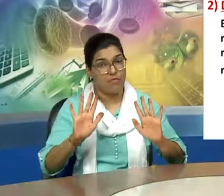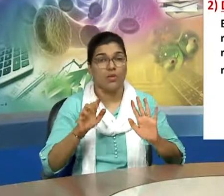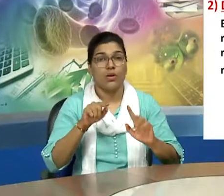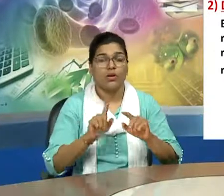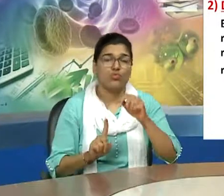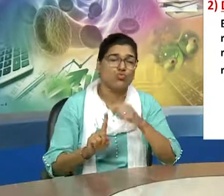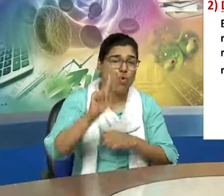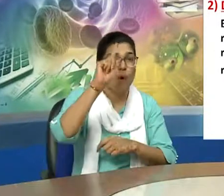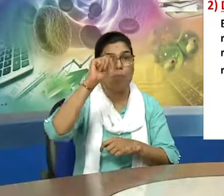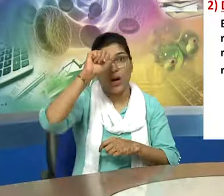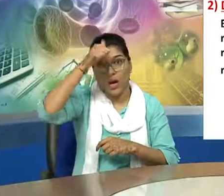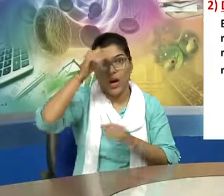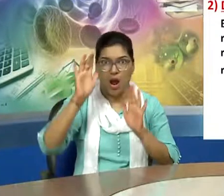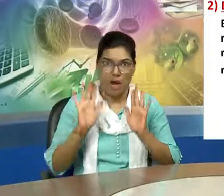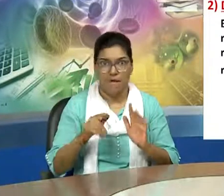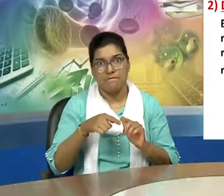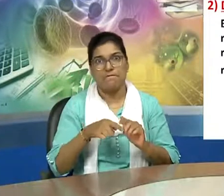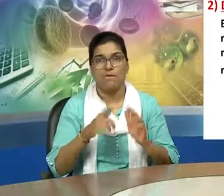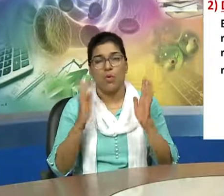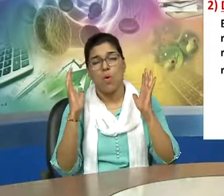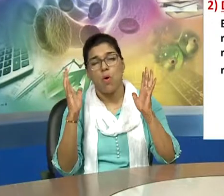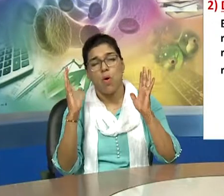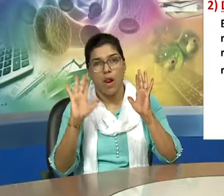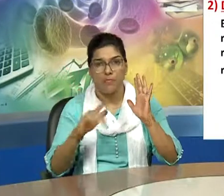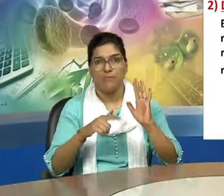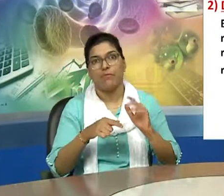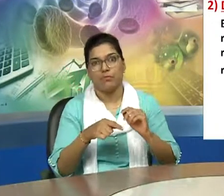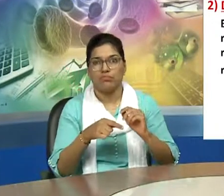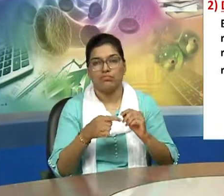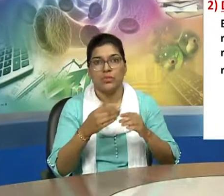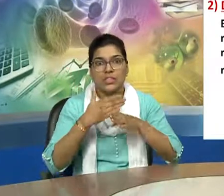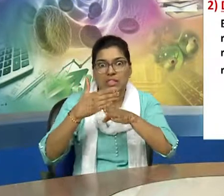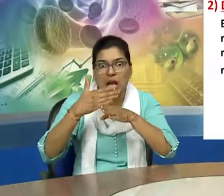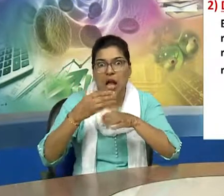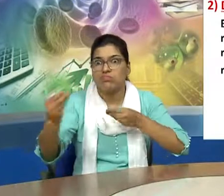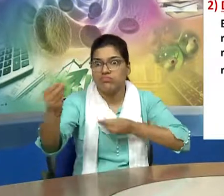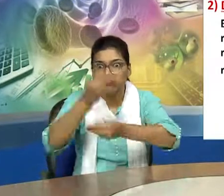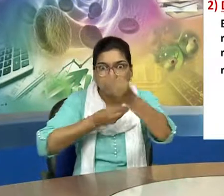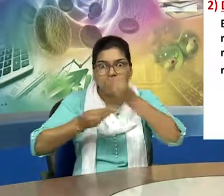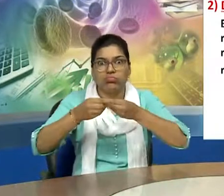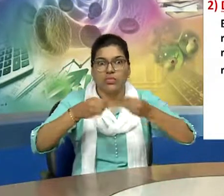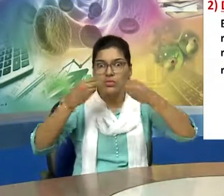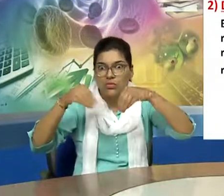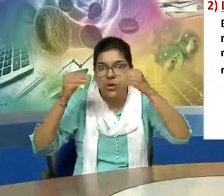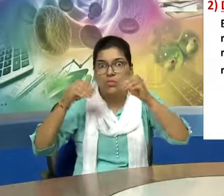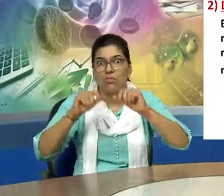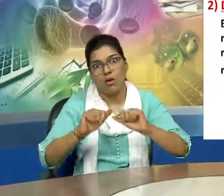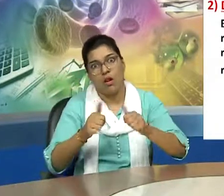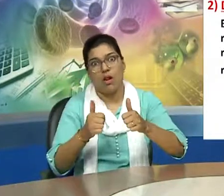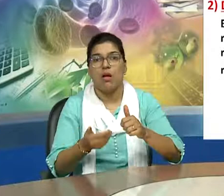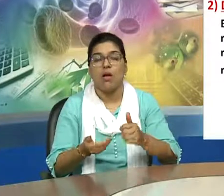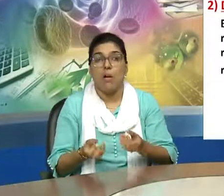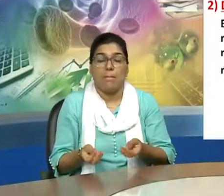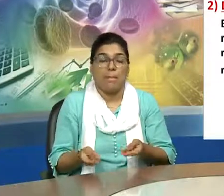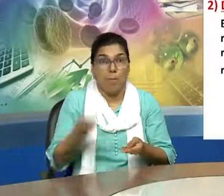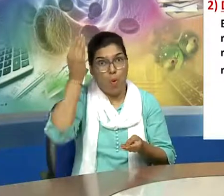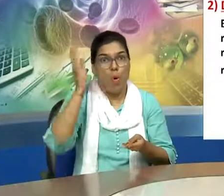We already have understood that Earth is a rich deposit of metals and mineral resources.